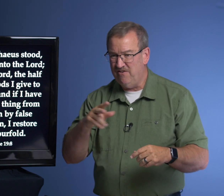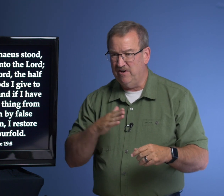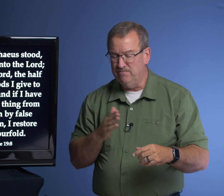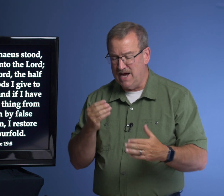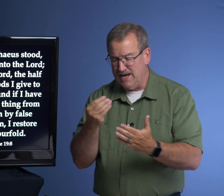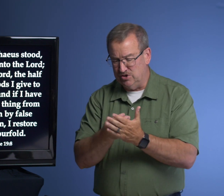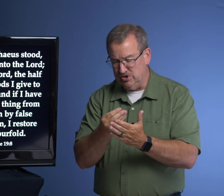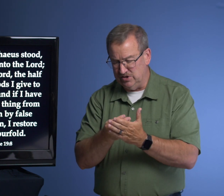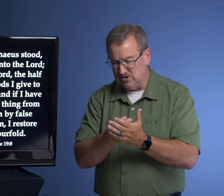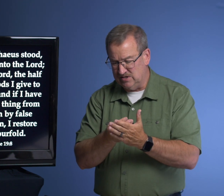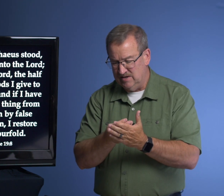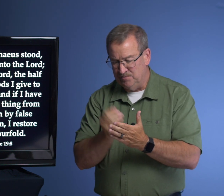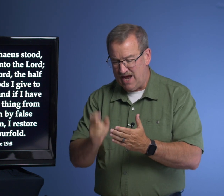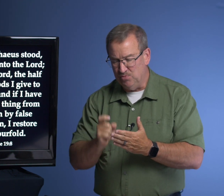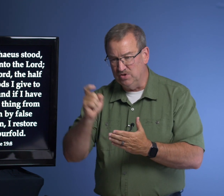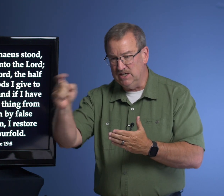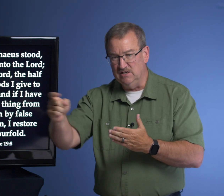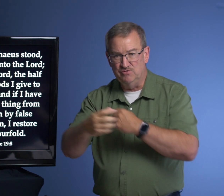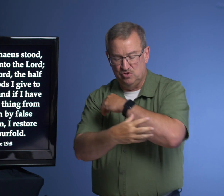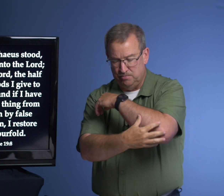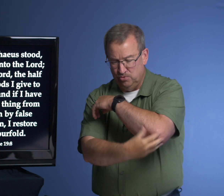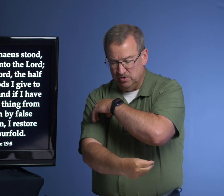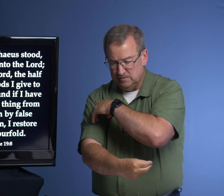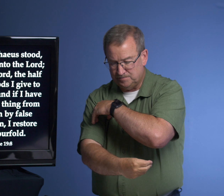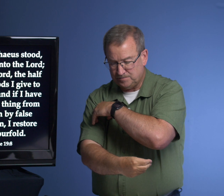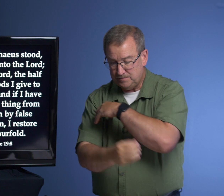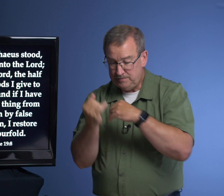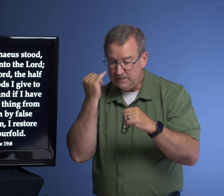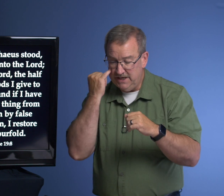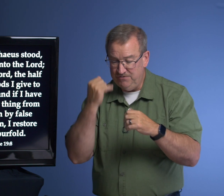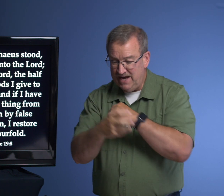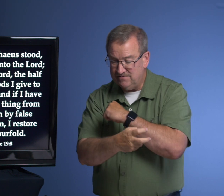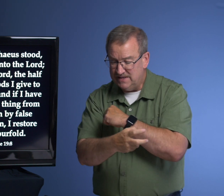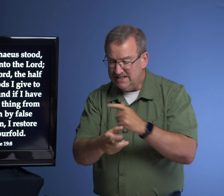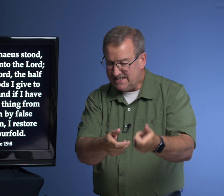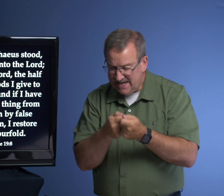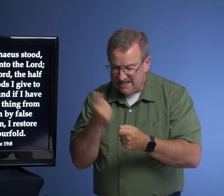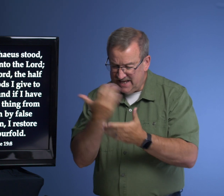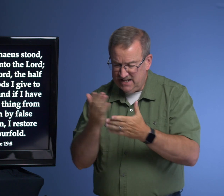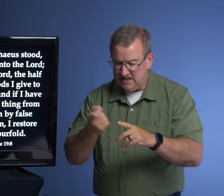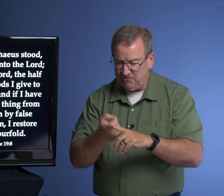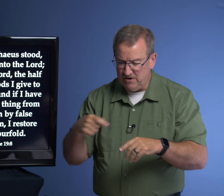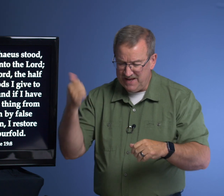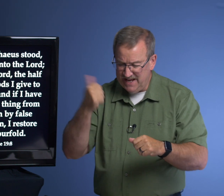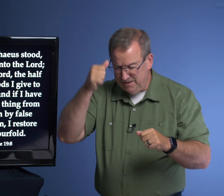of my goods I will give to the poor. And if I have taken anything from any